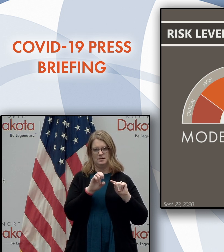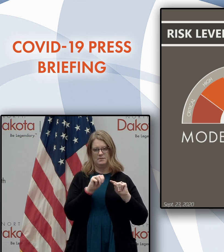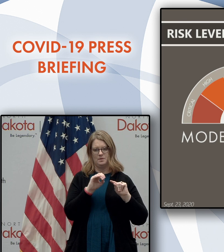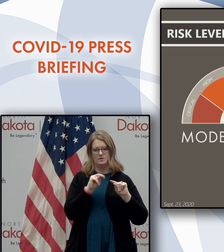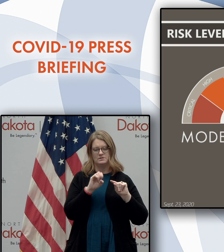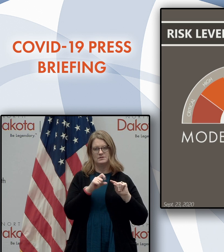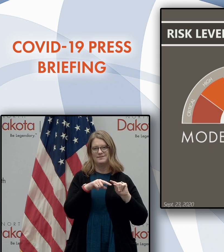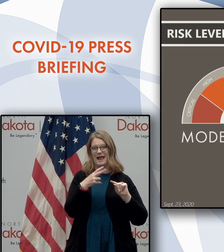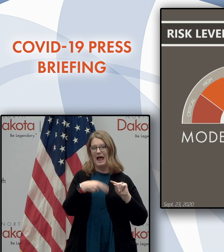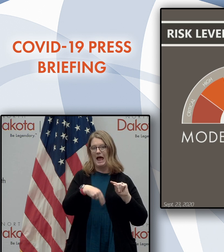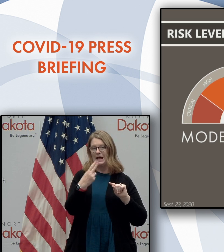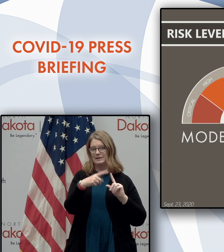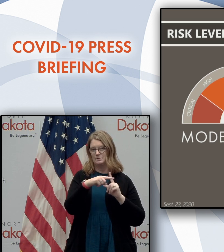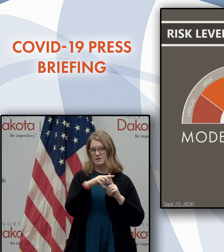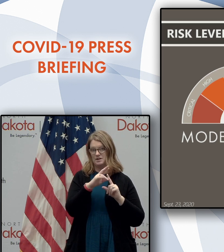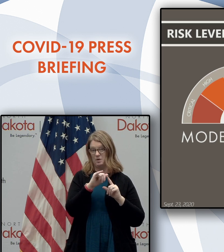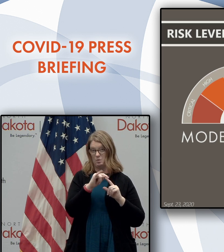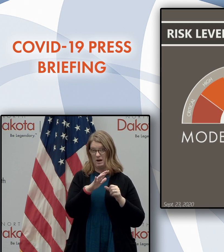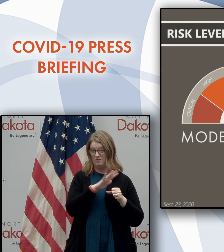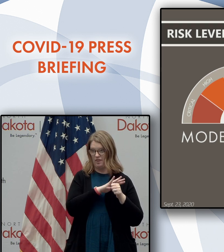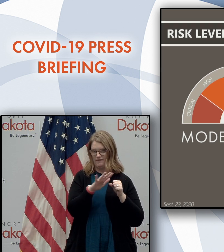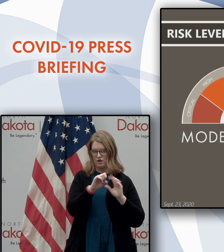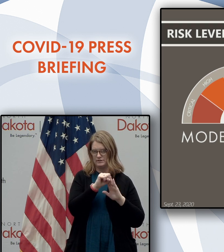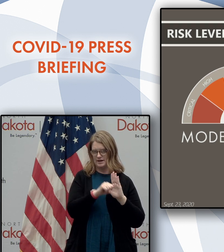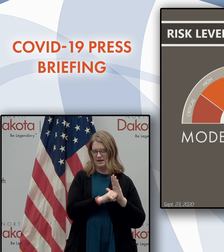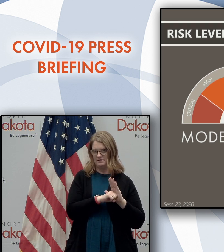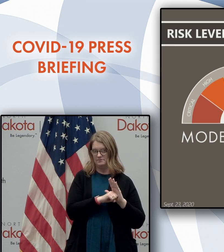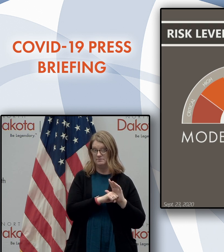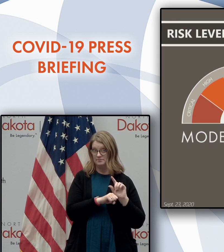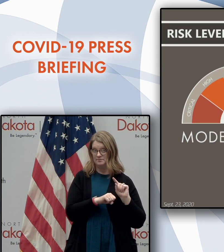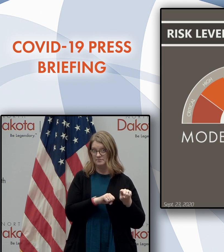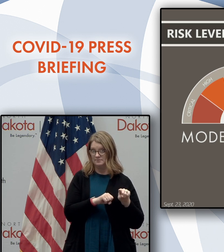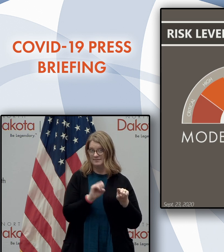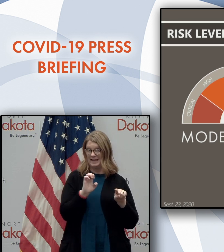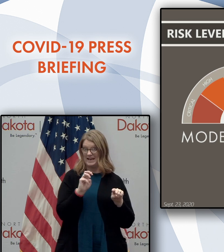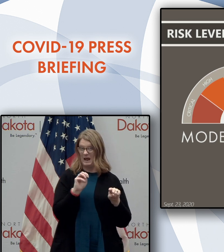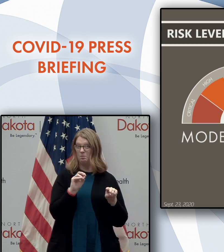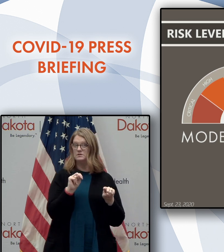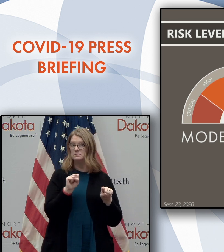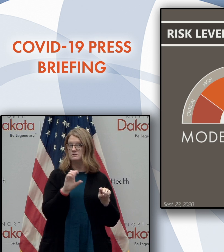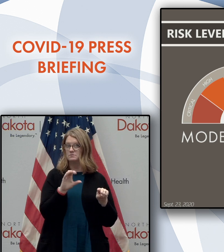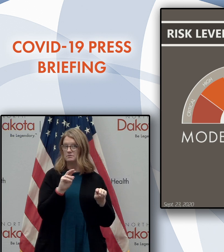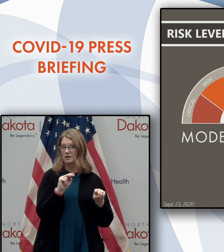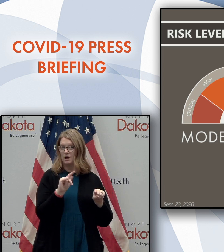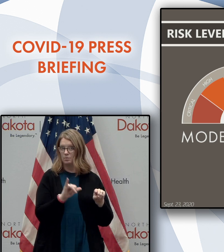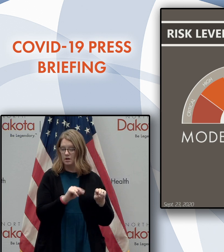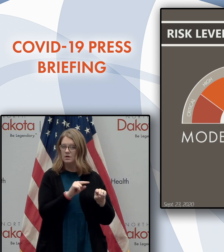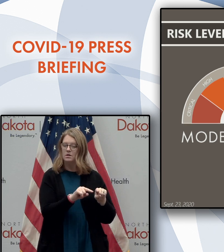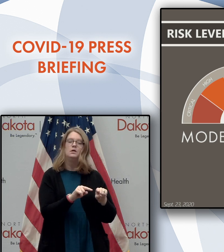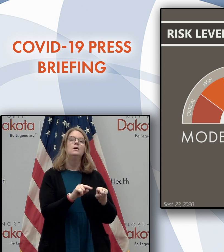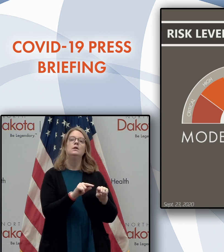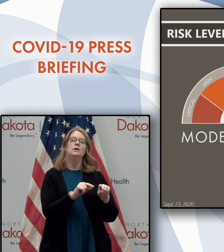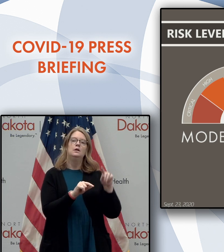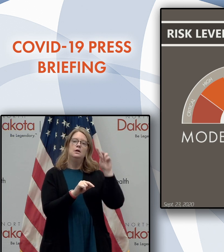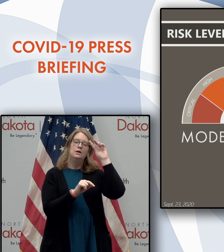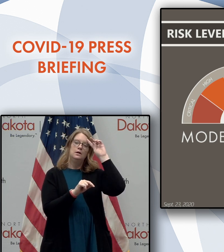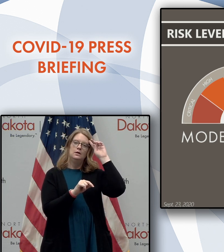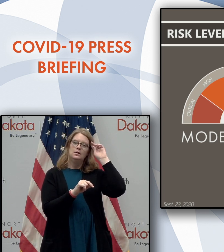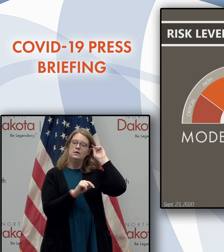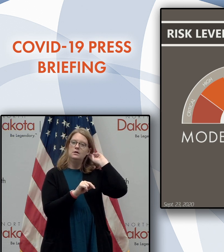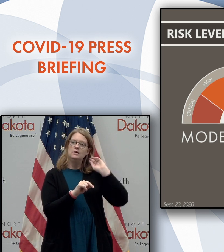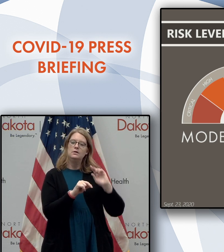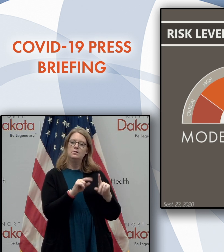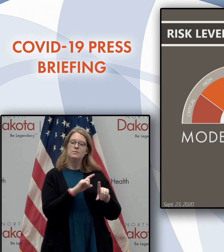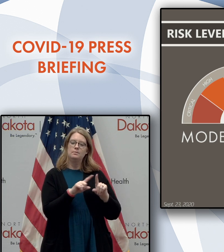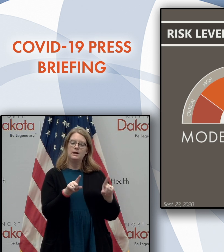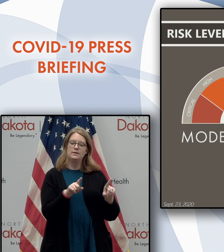having the highest positivity rate in the entire state. But as we talked about before, we've got a practice